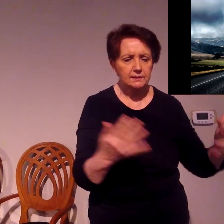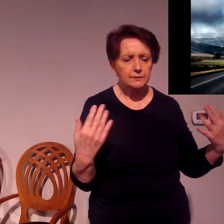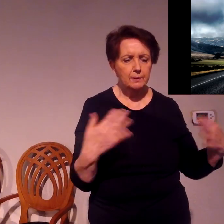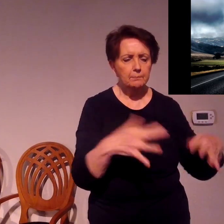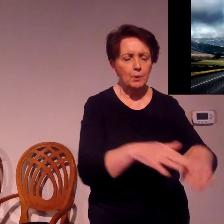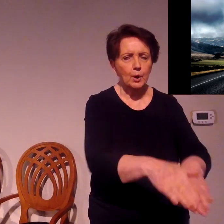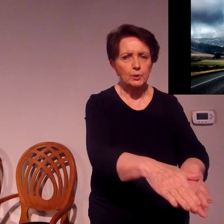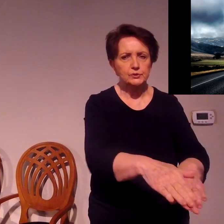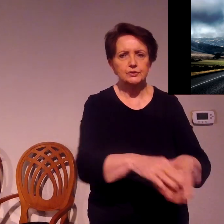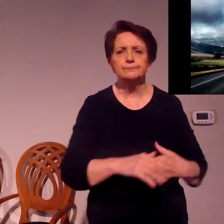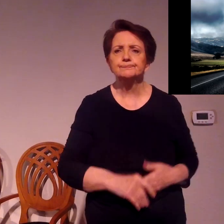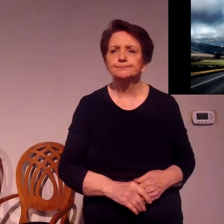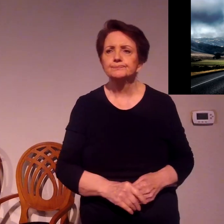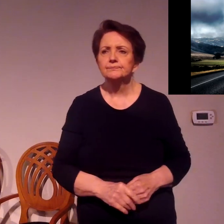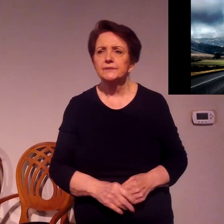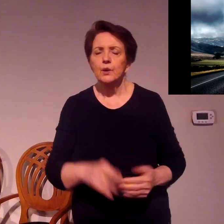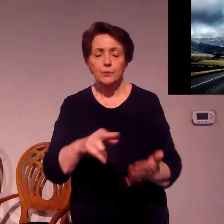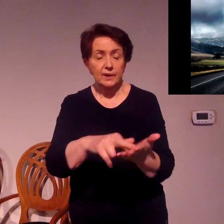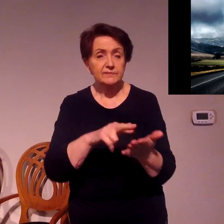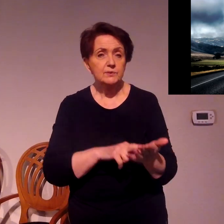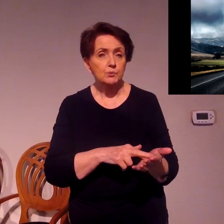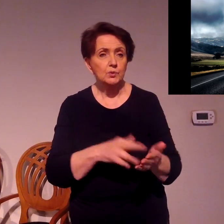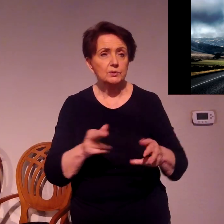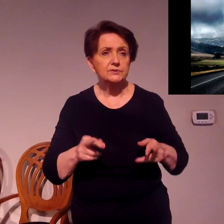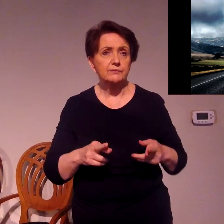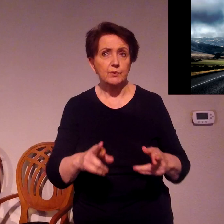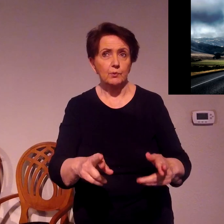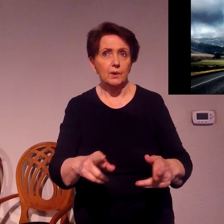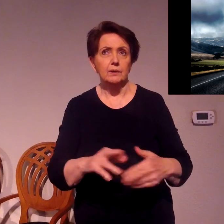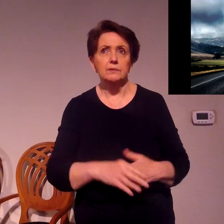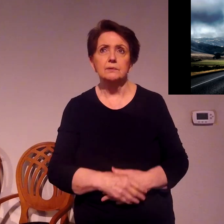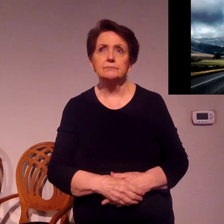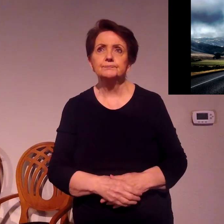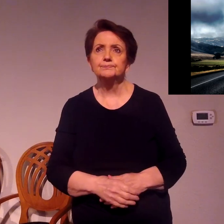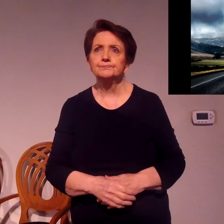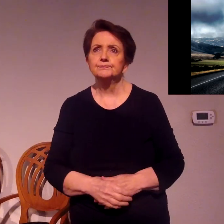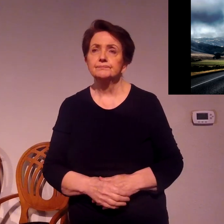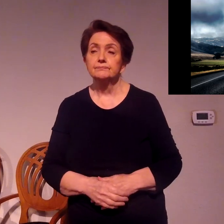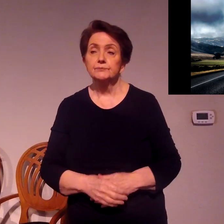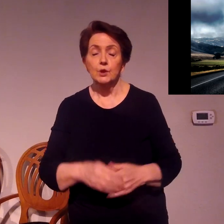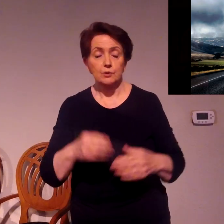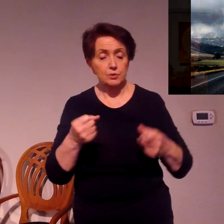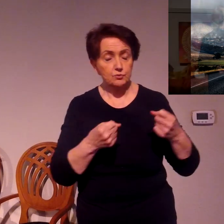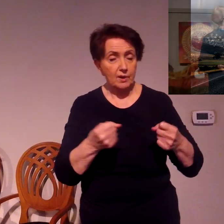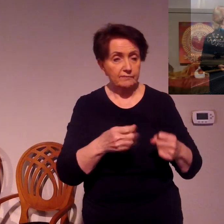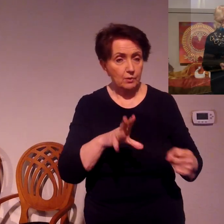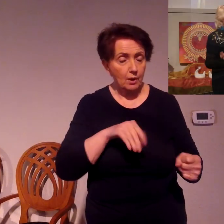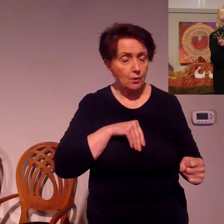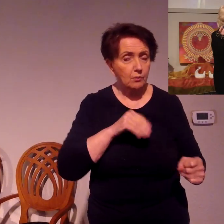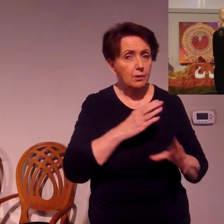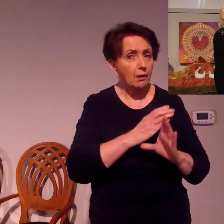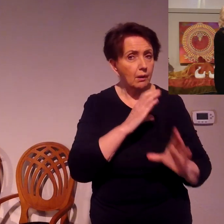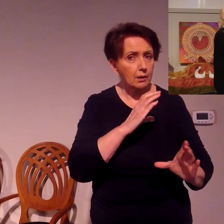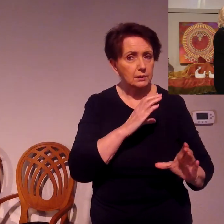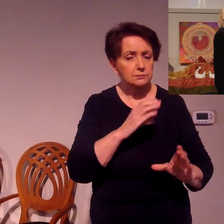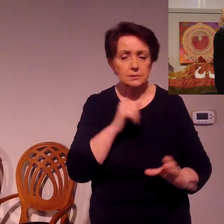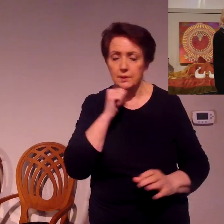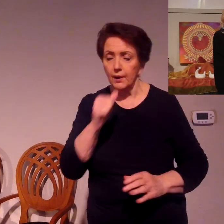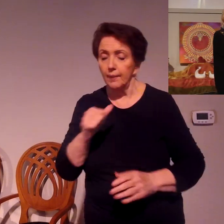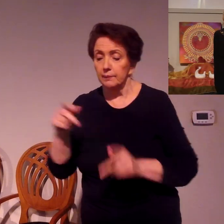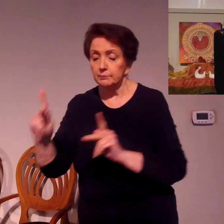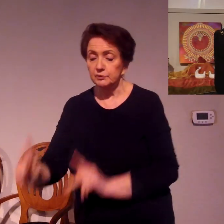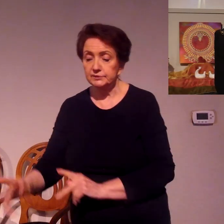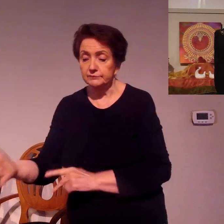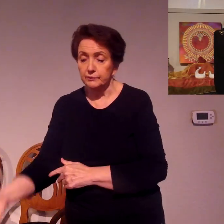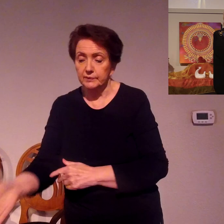have some rules of the road. Rules of the road so that you can drive your own car and not be driving the car of the